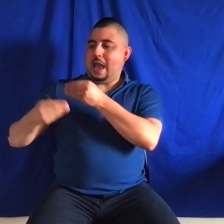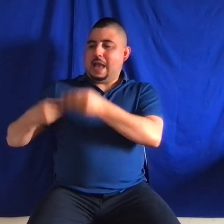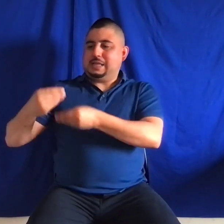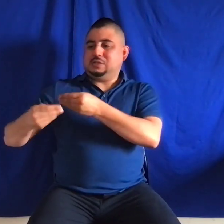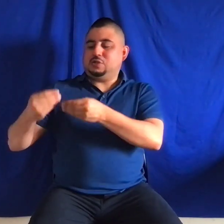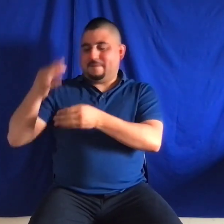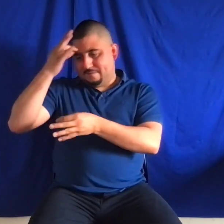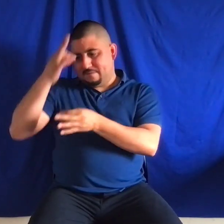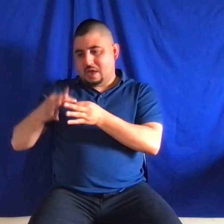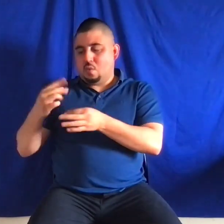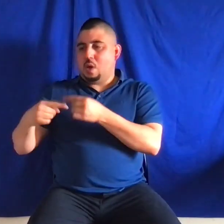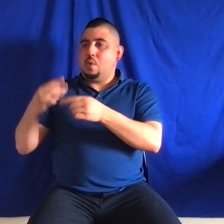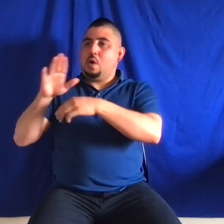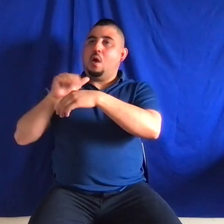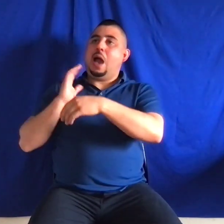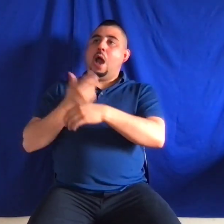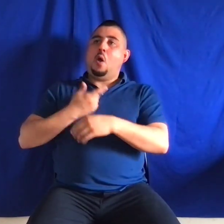in need.